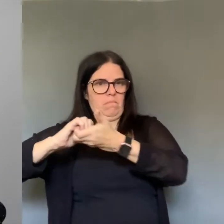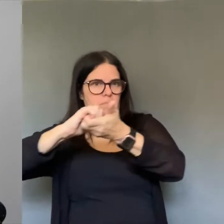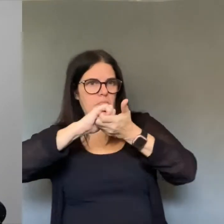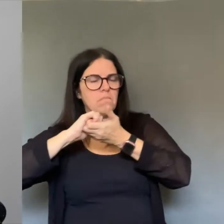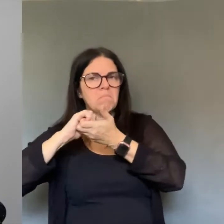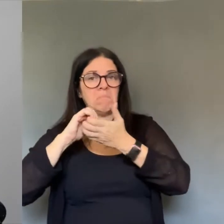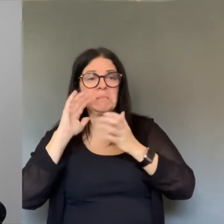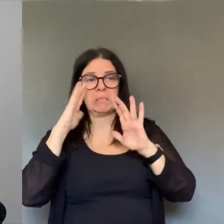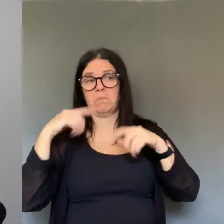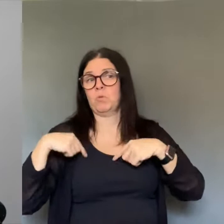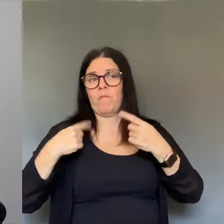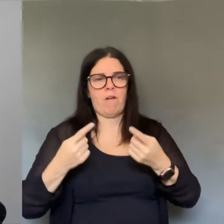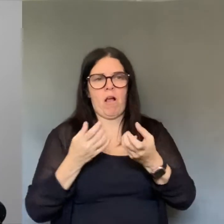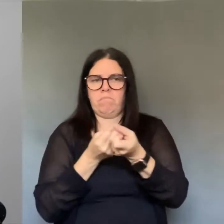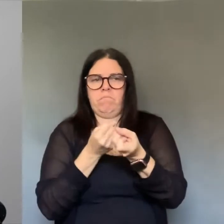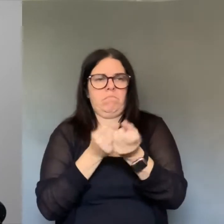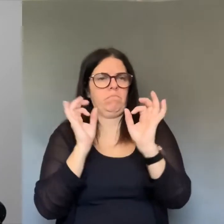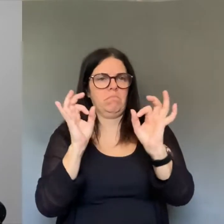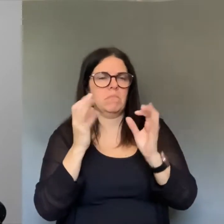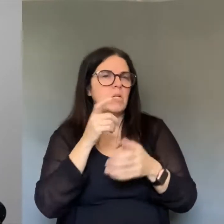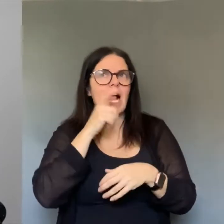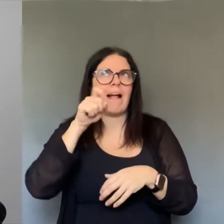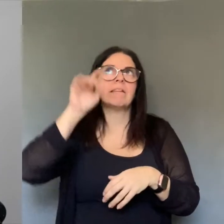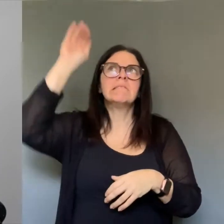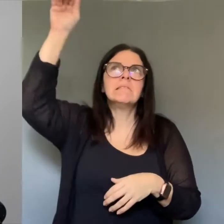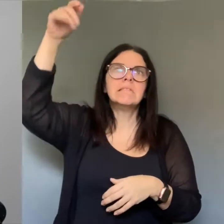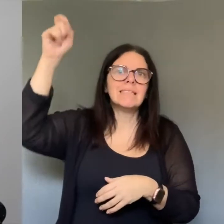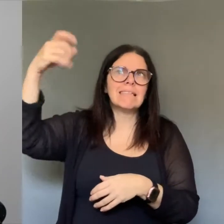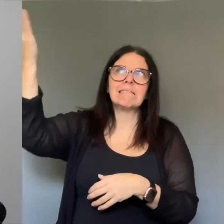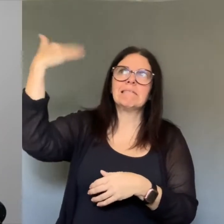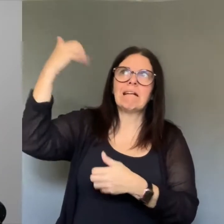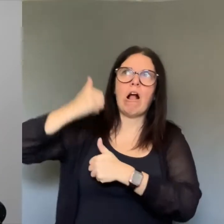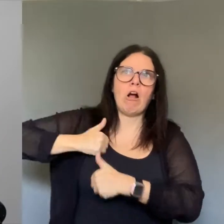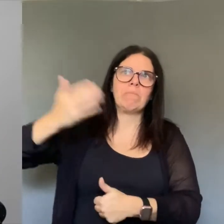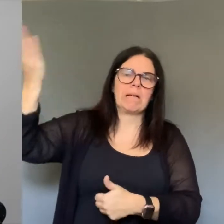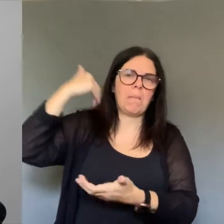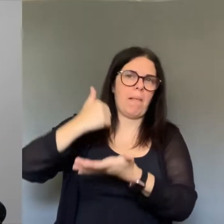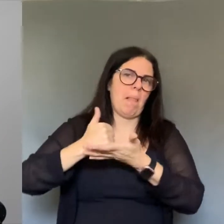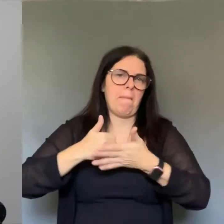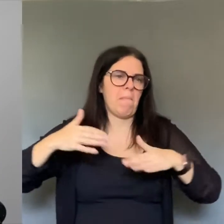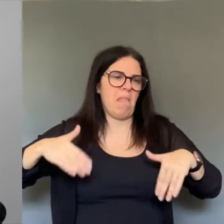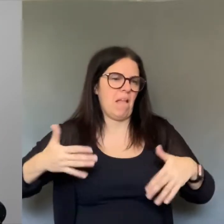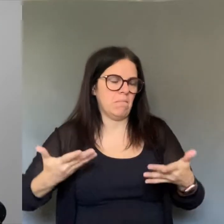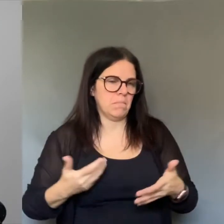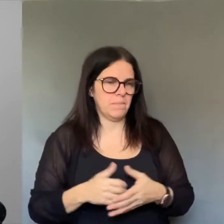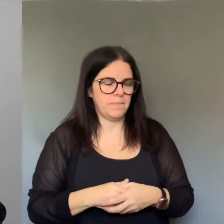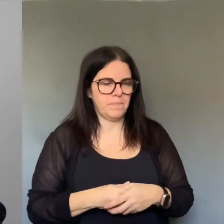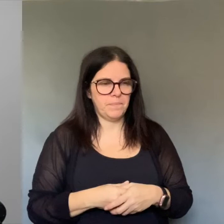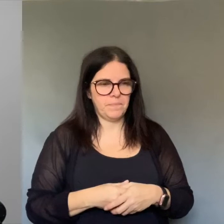the hospitals and the Ontario Health teams that are supporting us in our region.